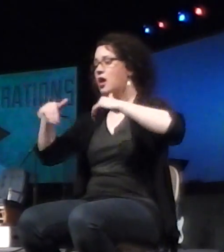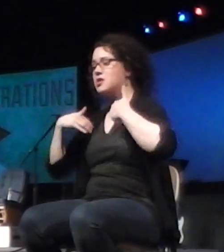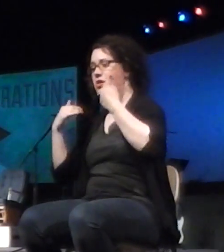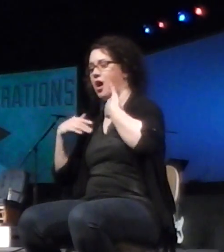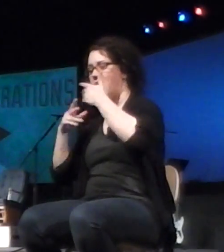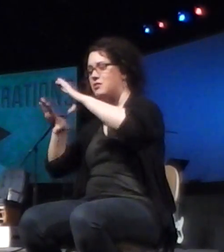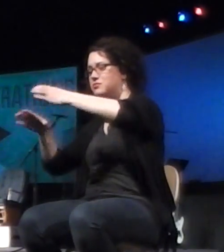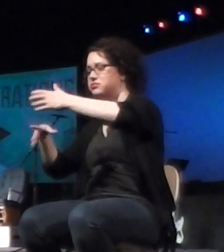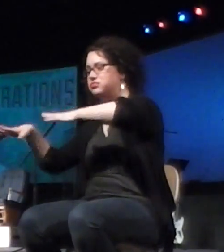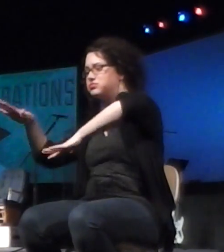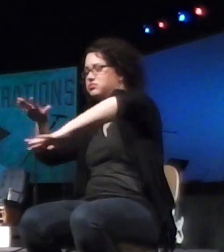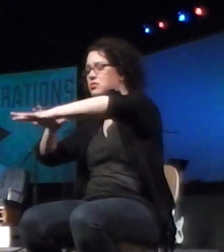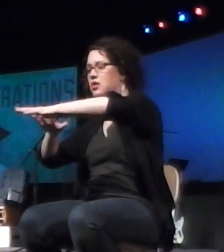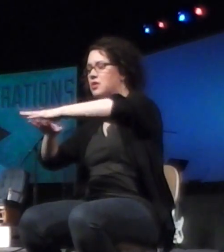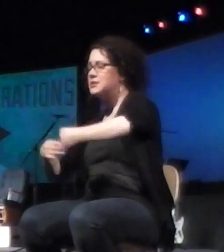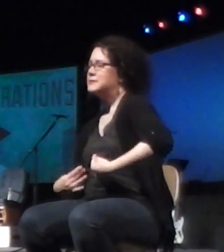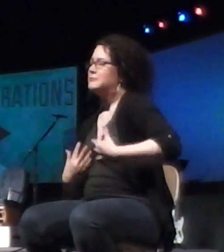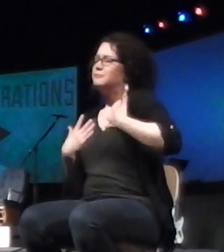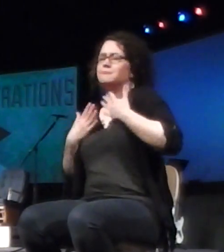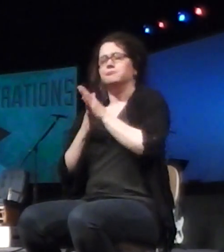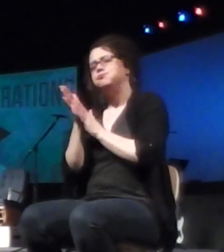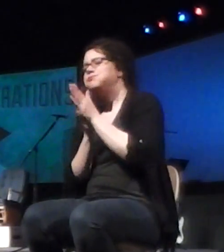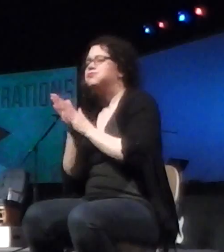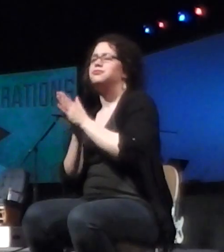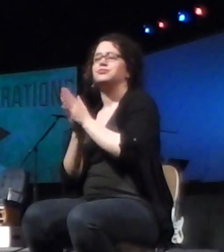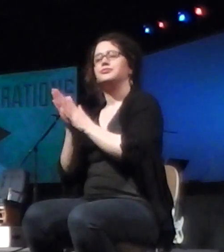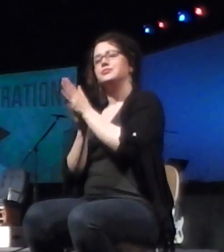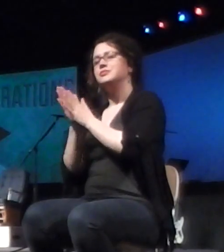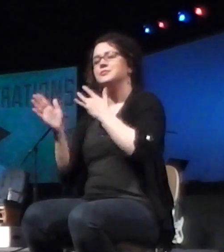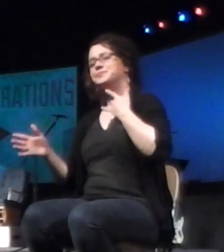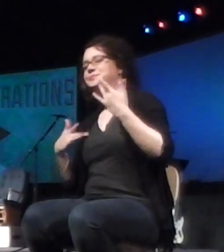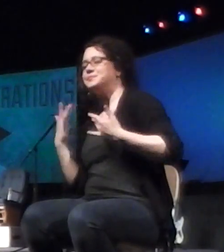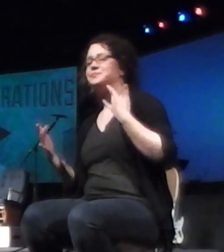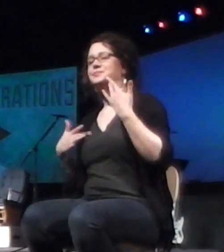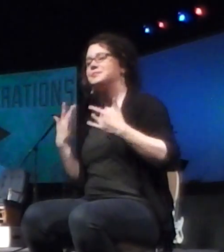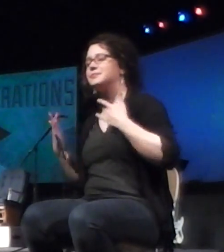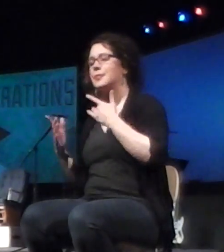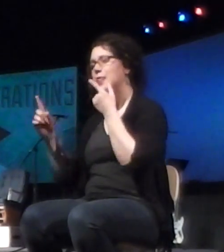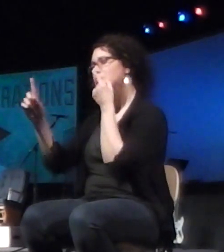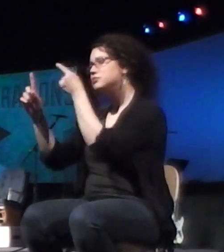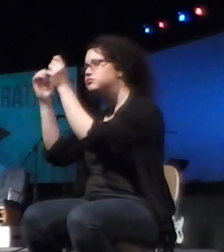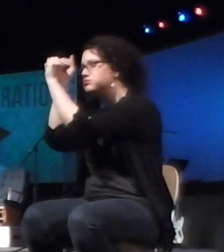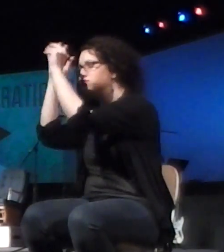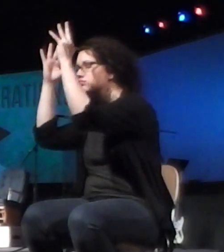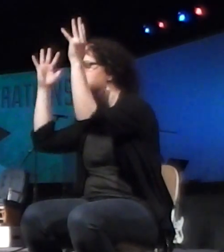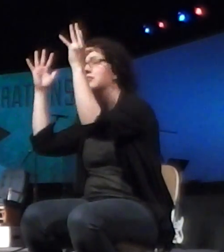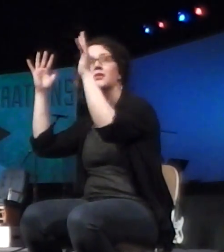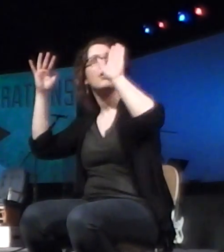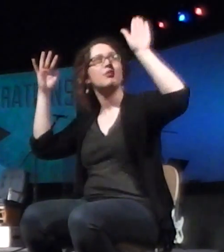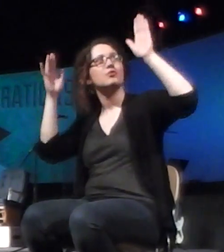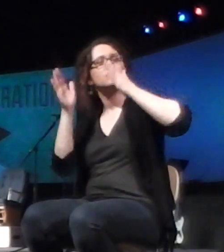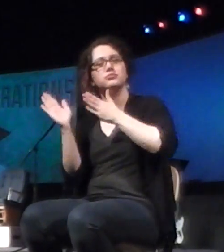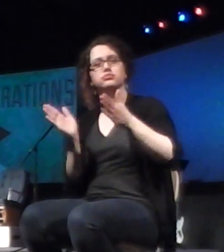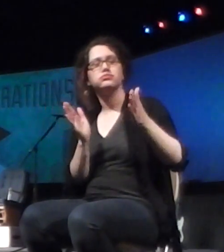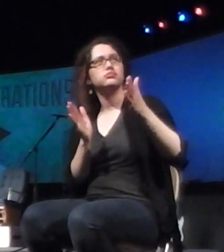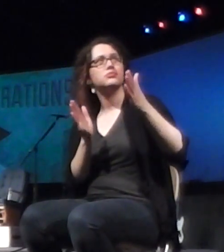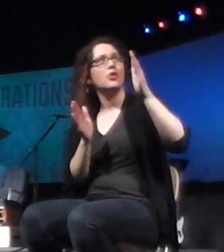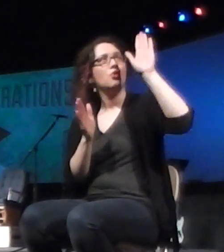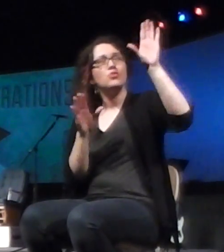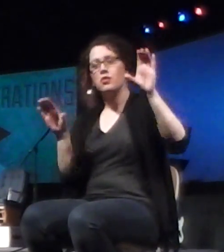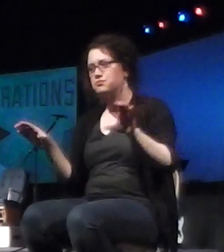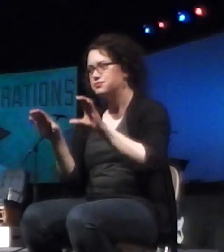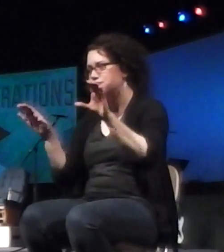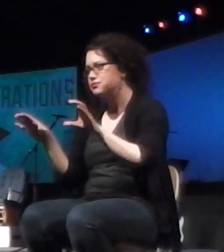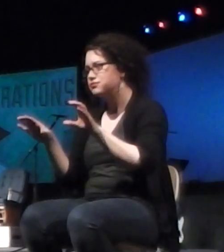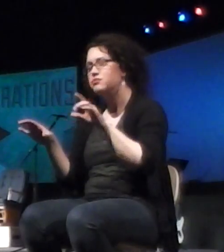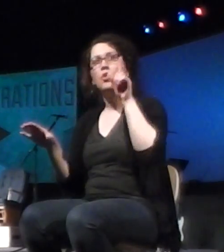them passion for you? Would you give them visions of what you want to do through them and in their lives to take